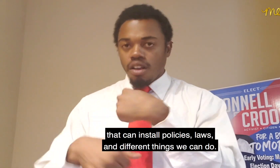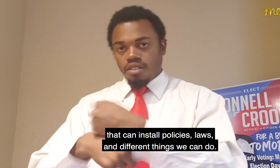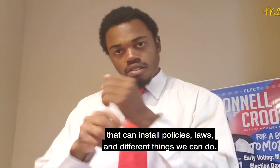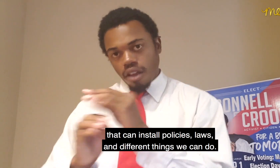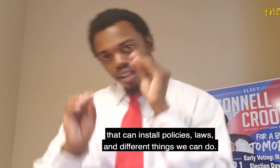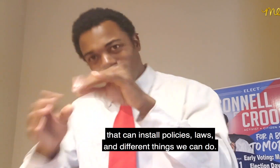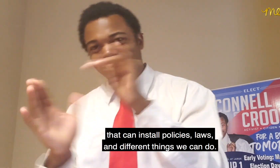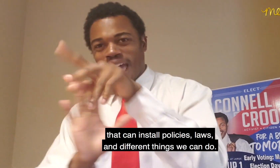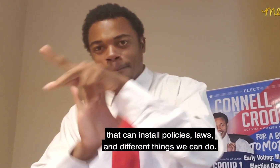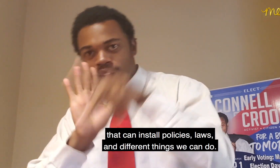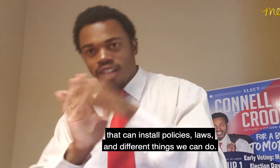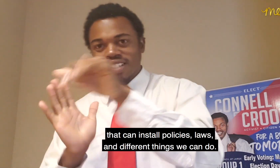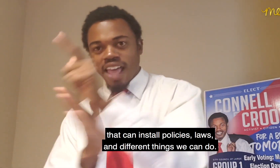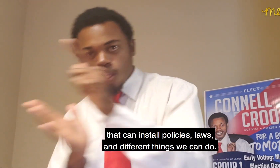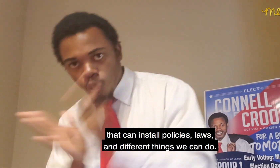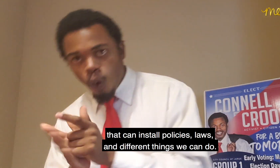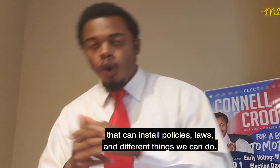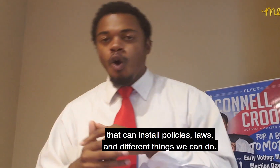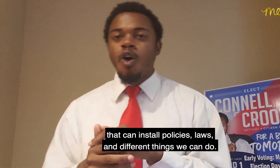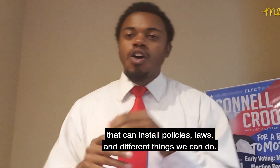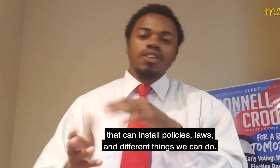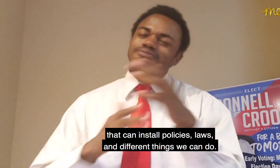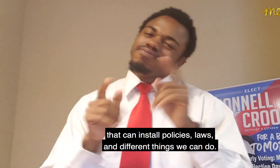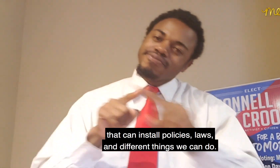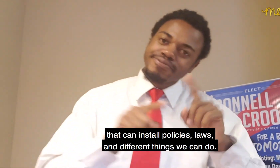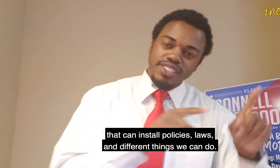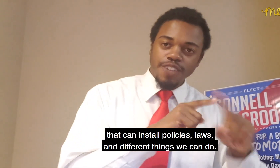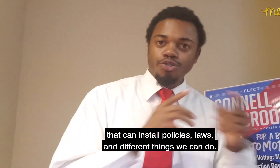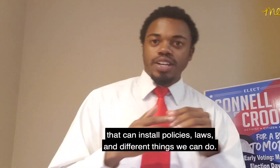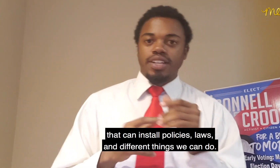that can install policies, laws, and different things we can do.